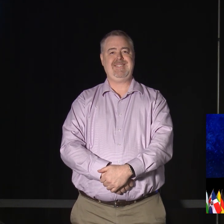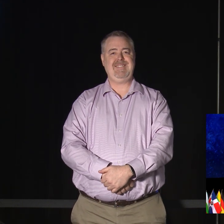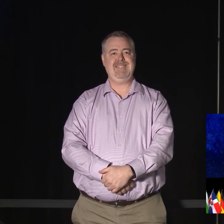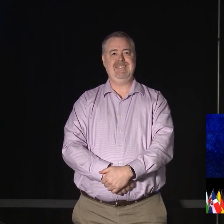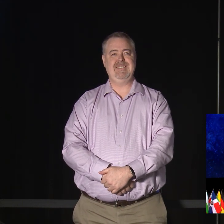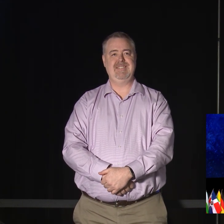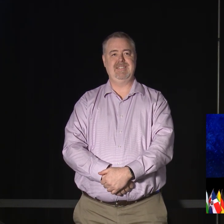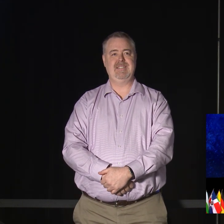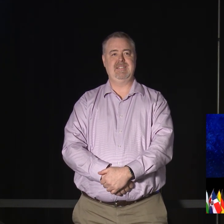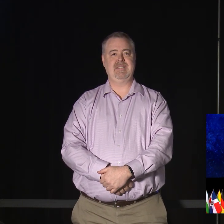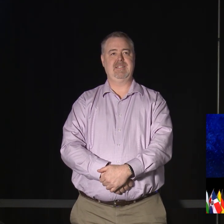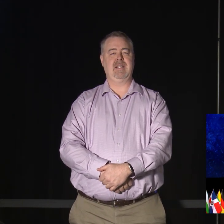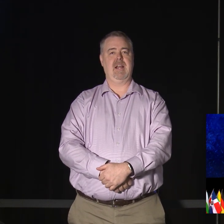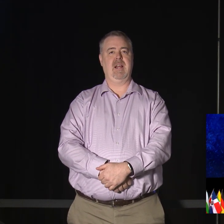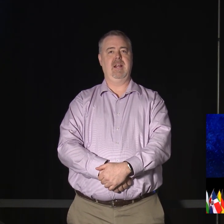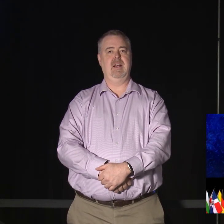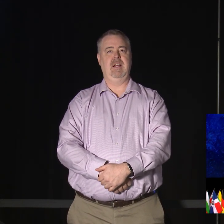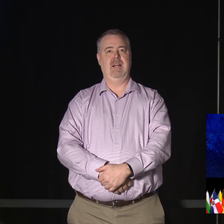seemingly strange